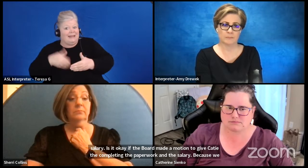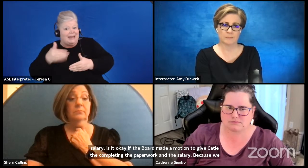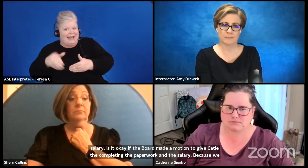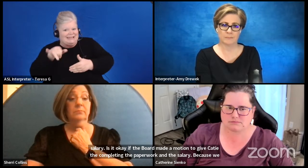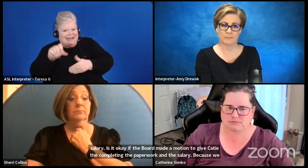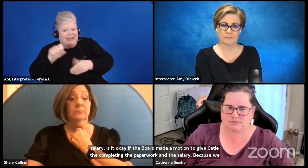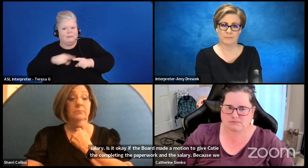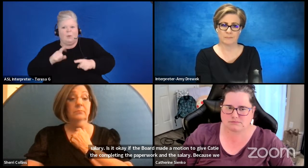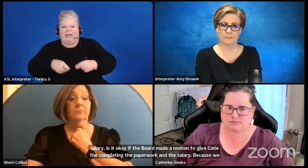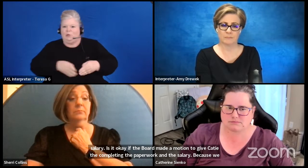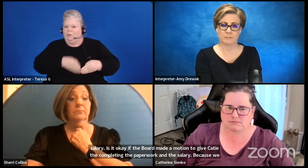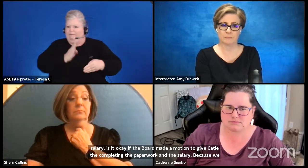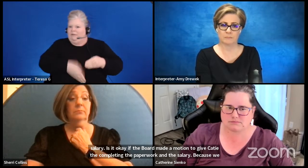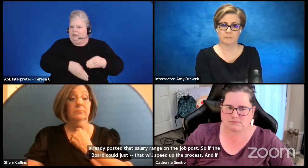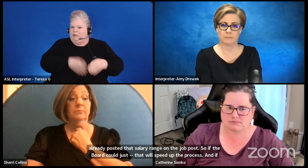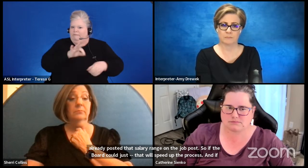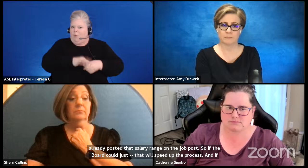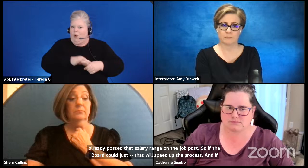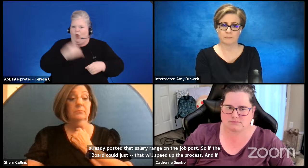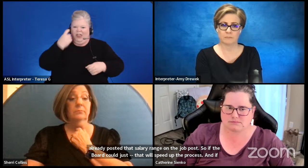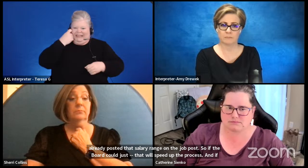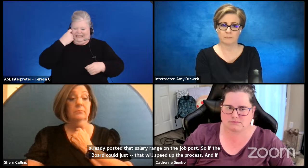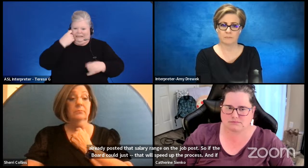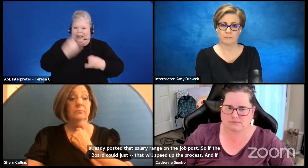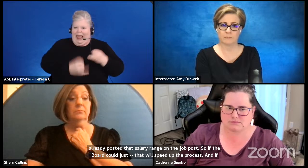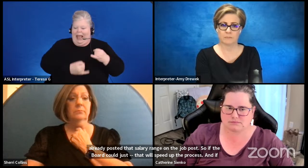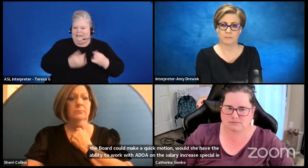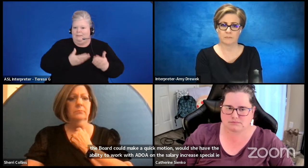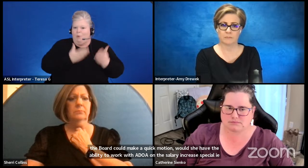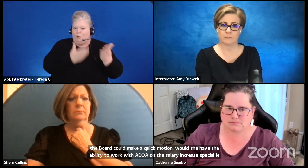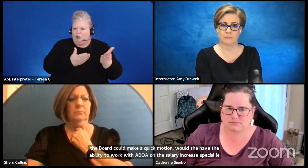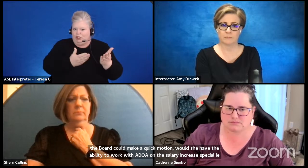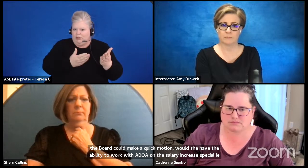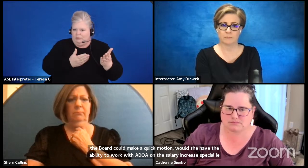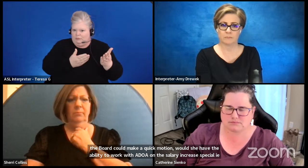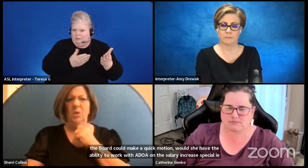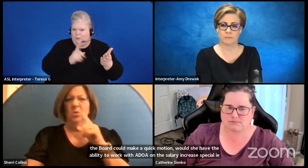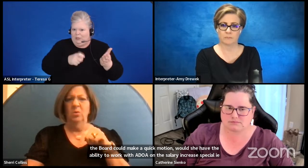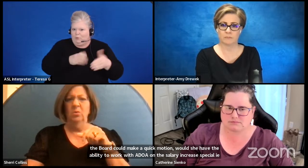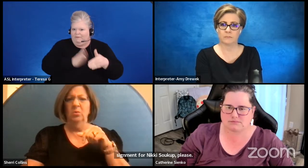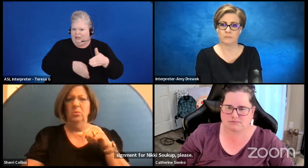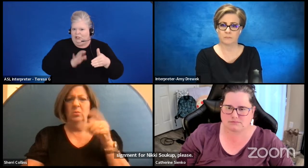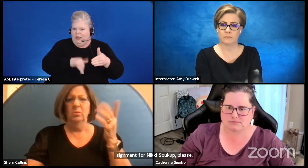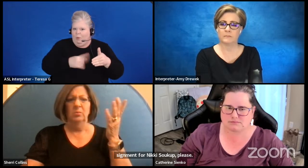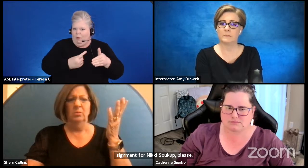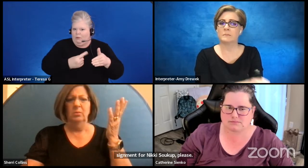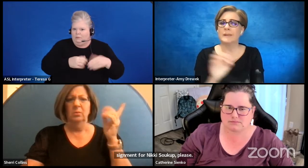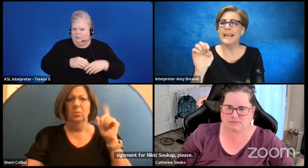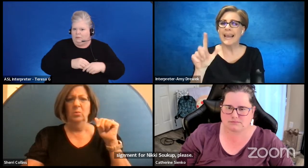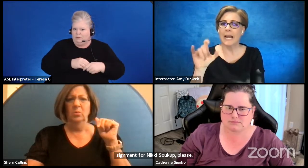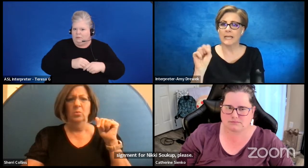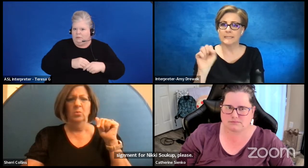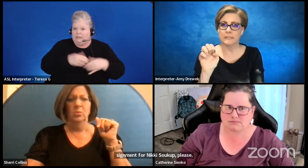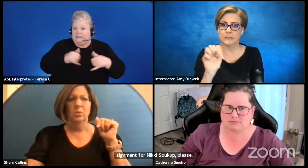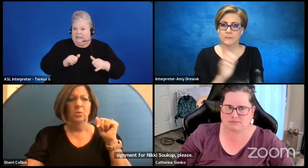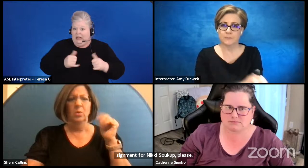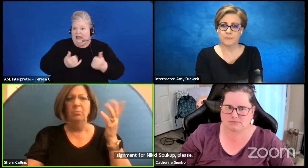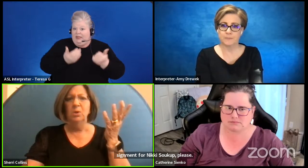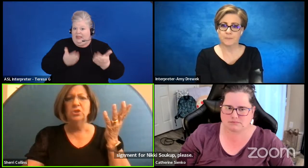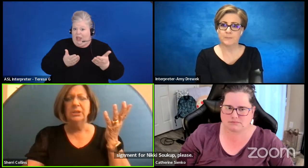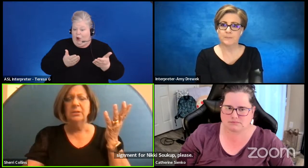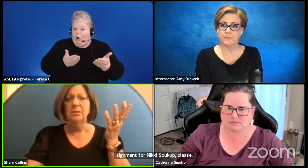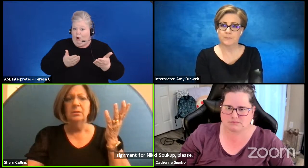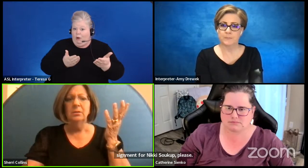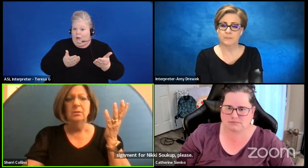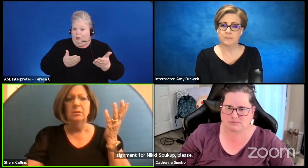voting on the last motion first. Still on the floor.